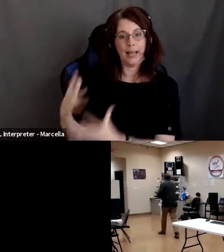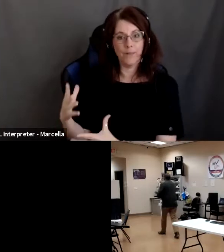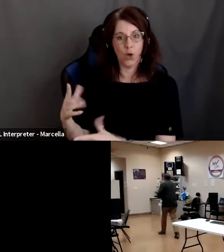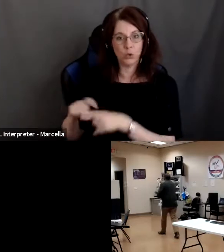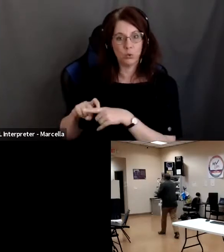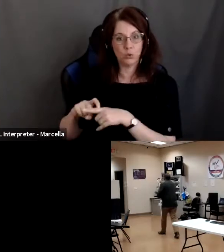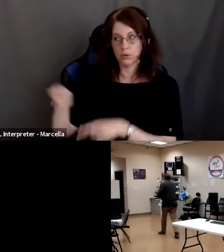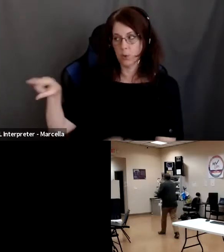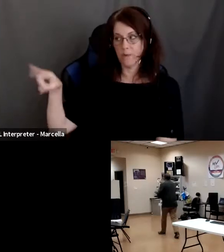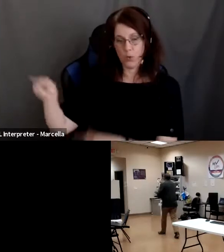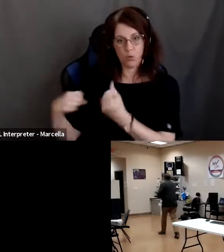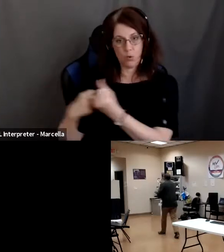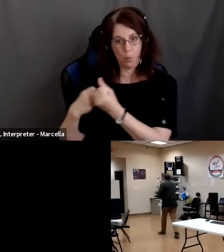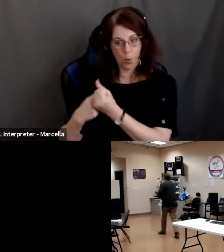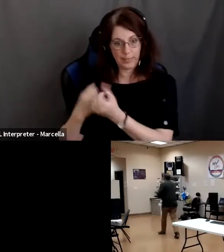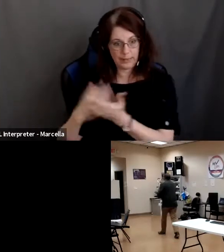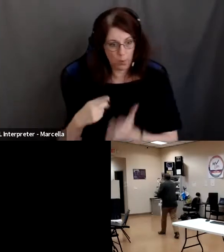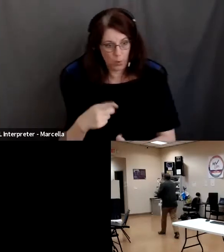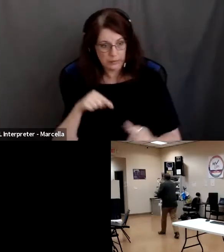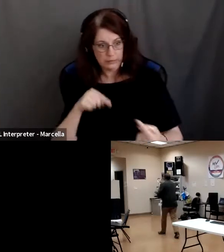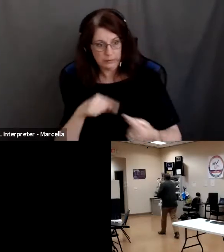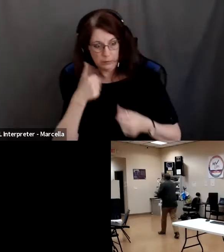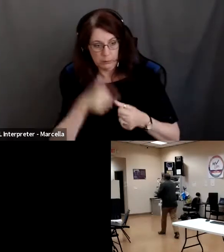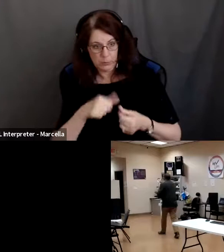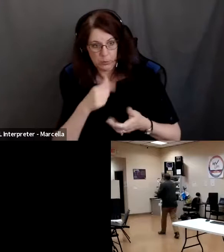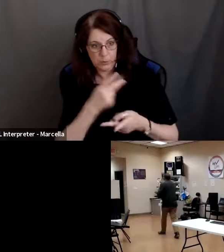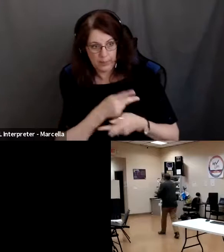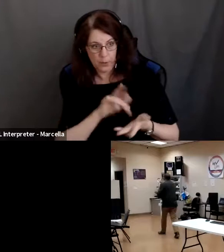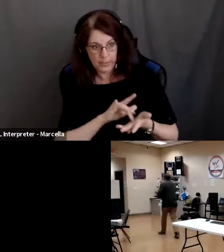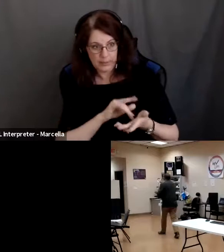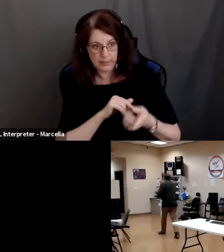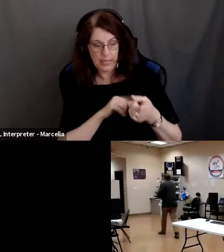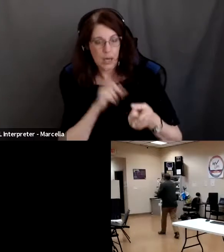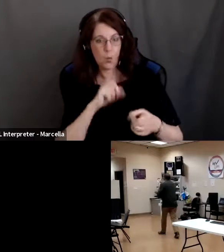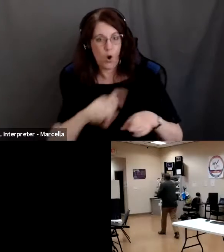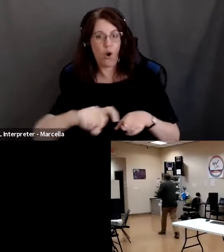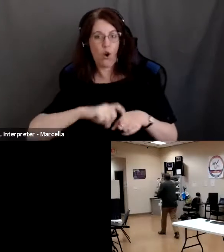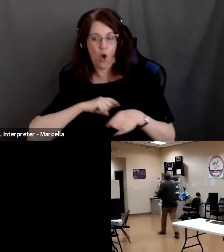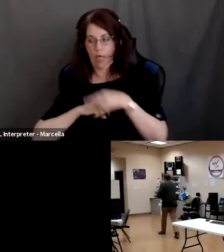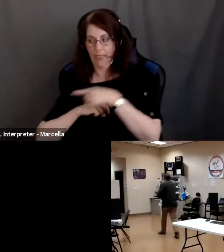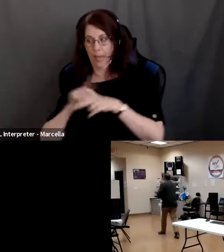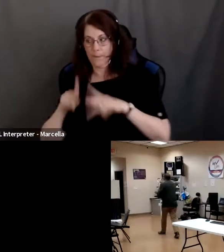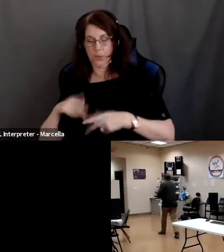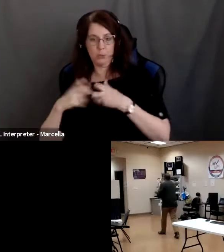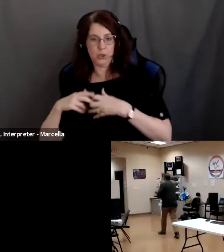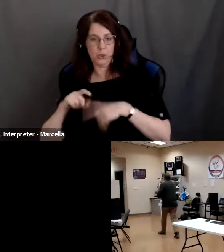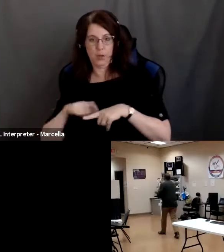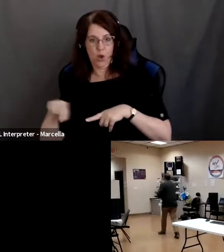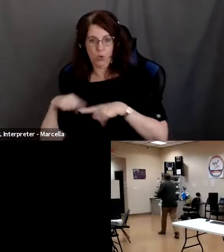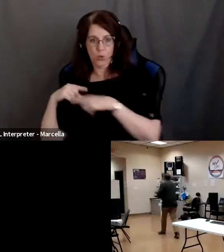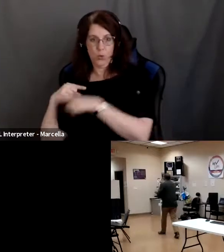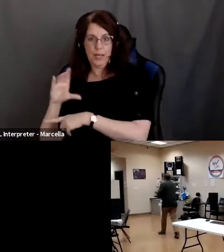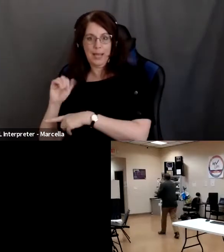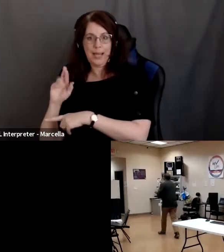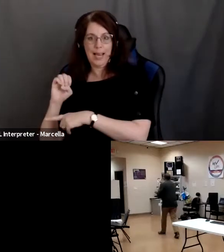you're supporting someone who may have trouble with remembering to take their medications, it'll actually give a call, an automated call, to the person